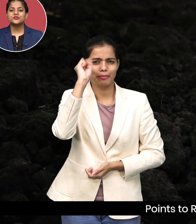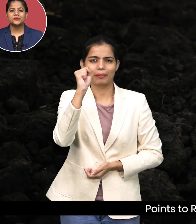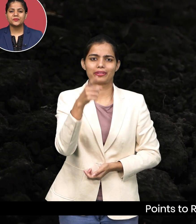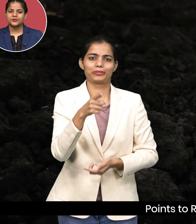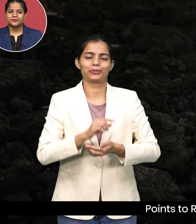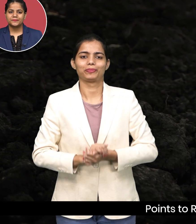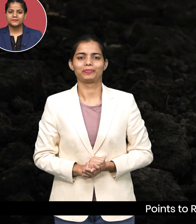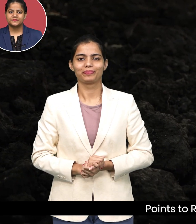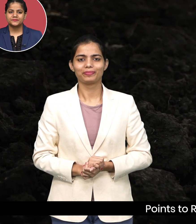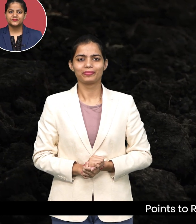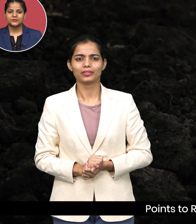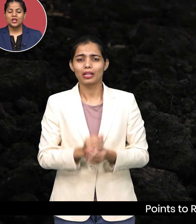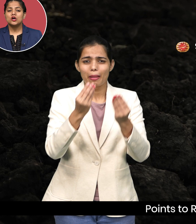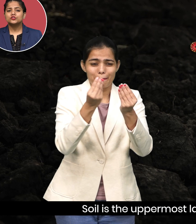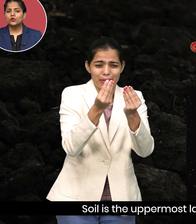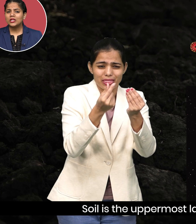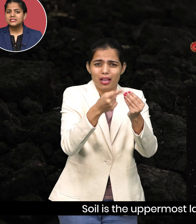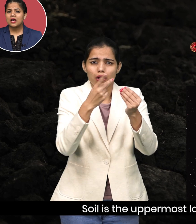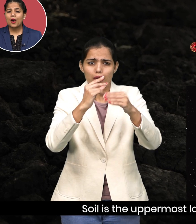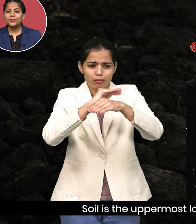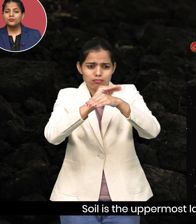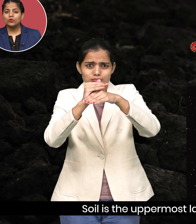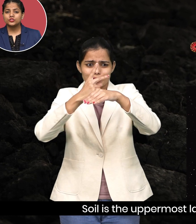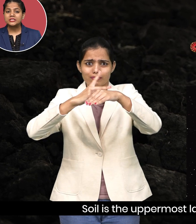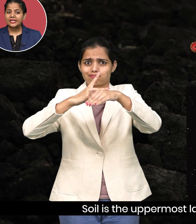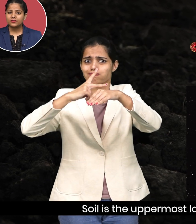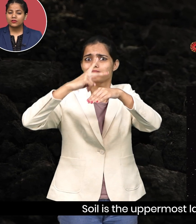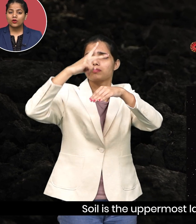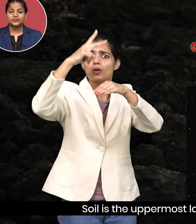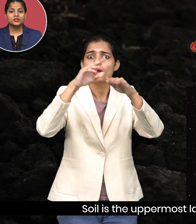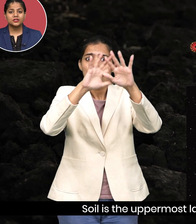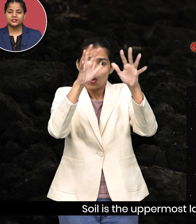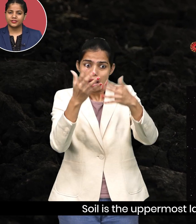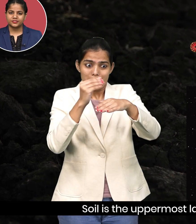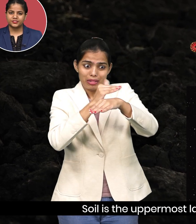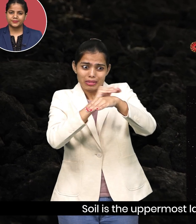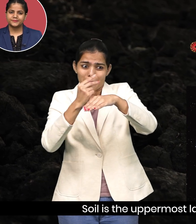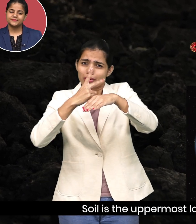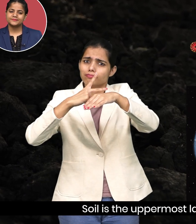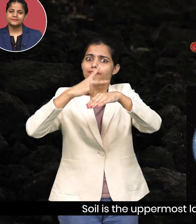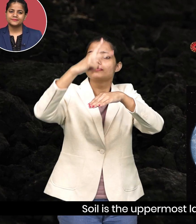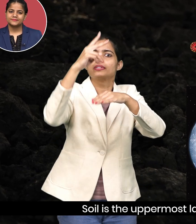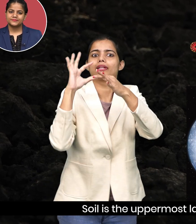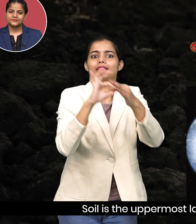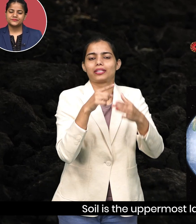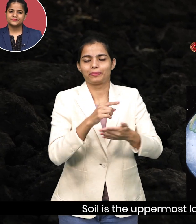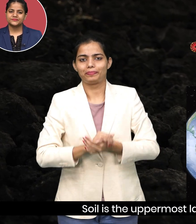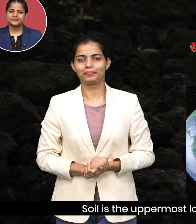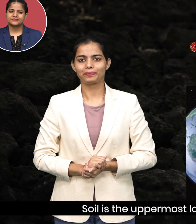points to remember. Soil is the uppermost layer of the earth crust.